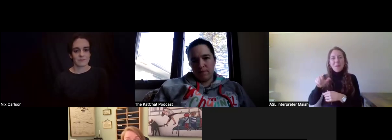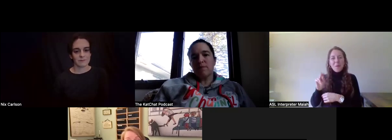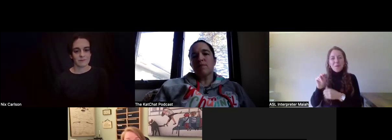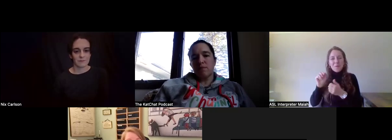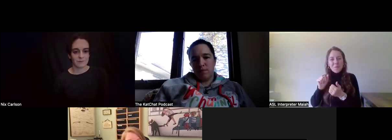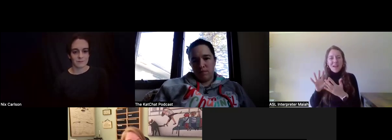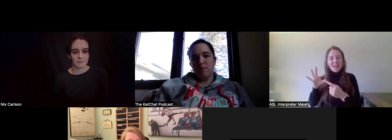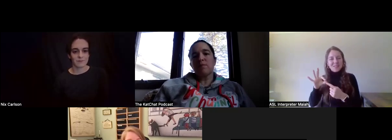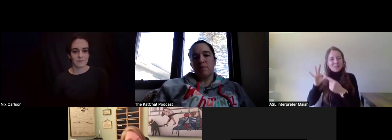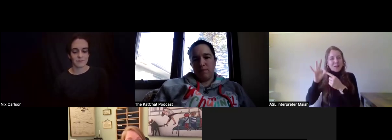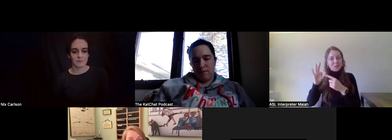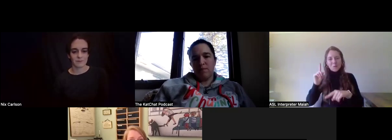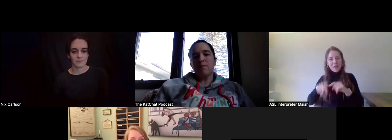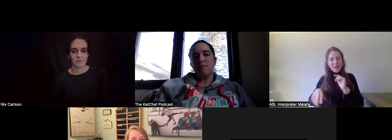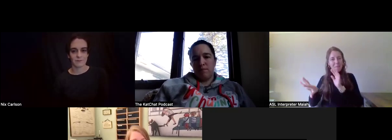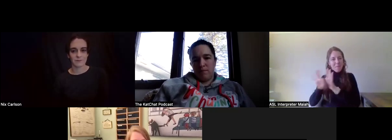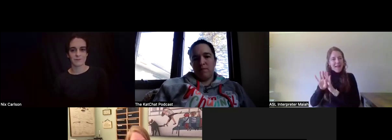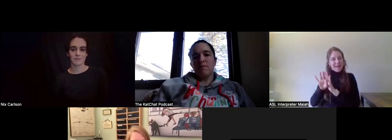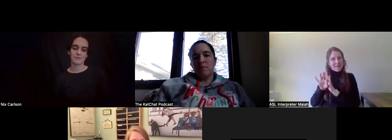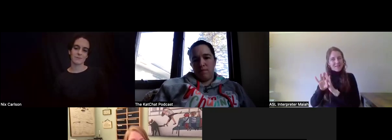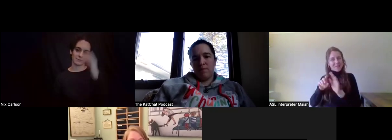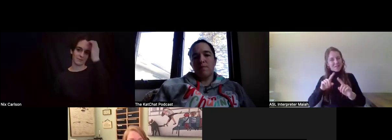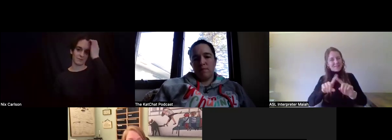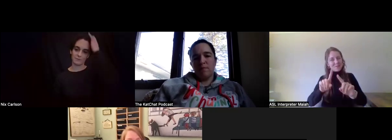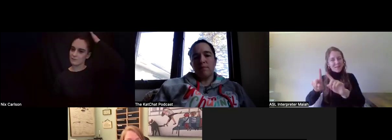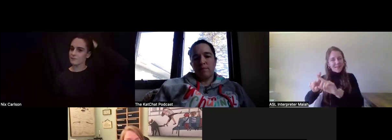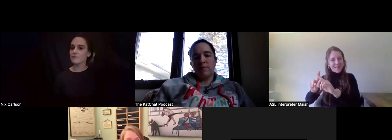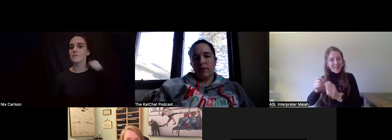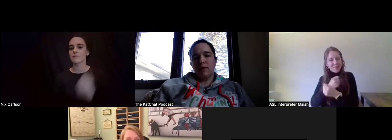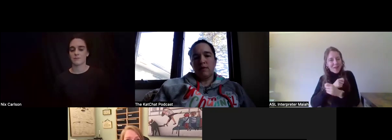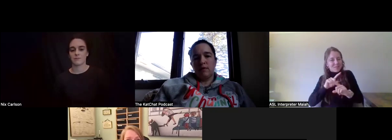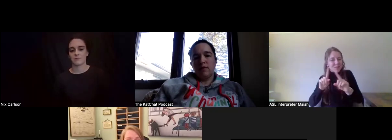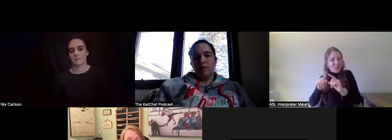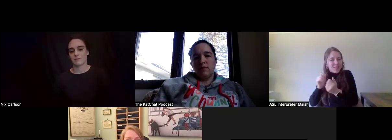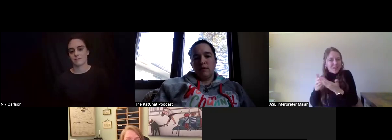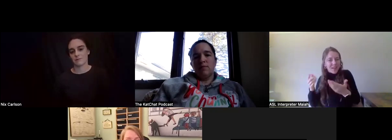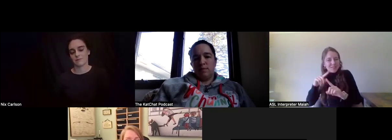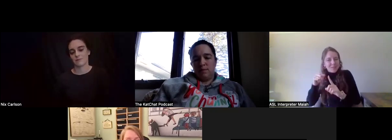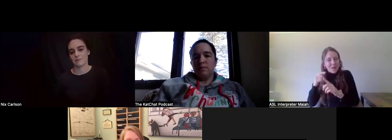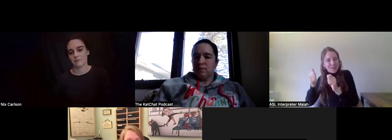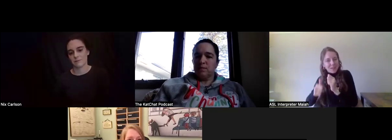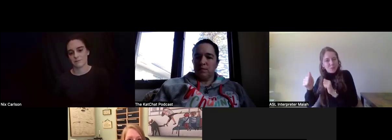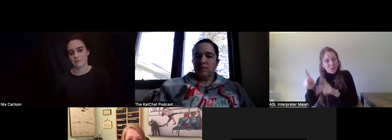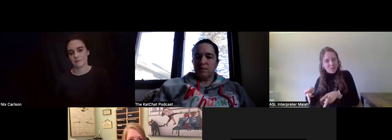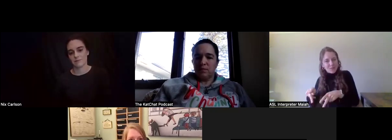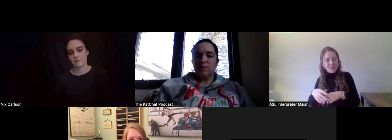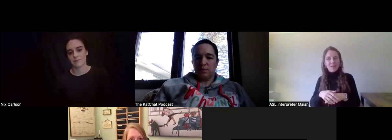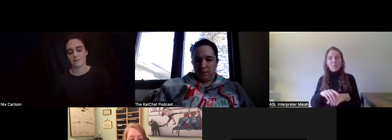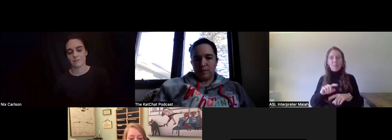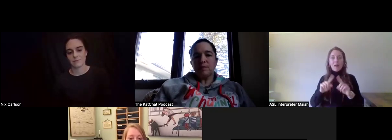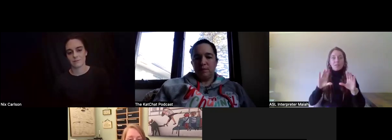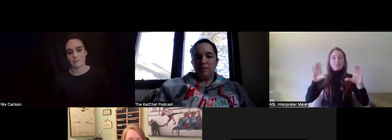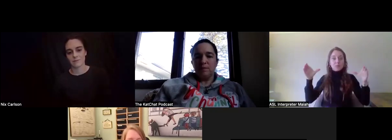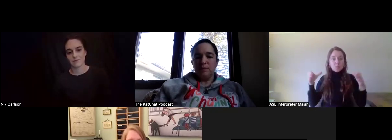another because they're different. Like I love them for different things, right? And but as a aggregate, the